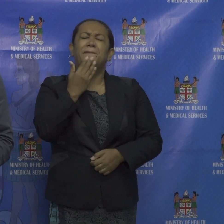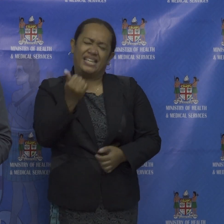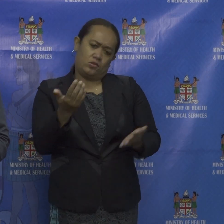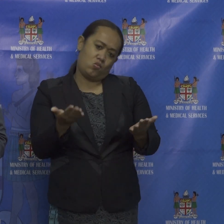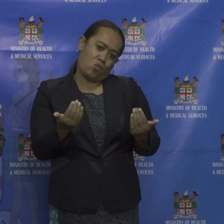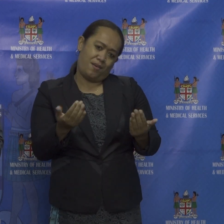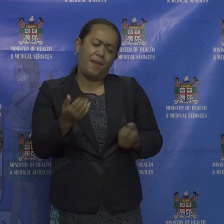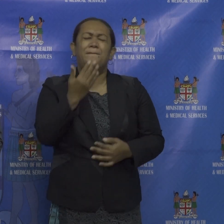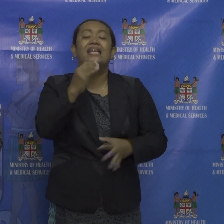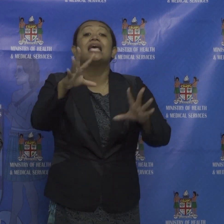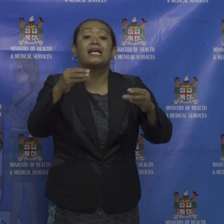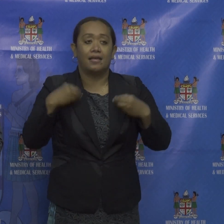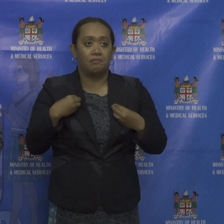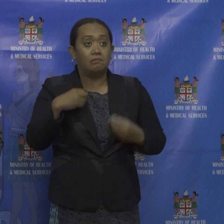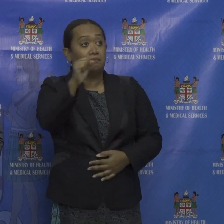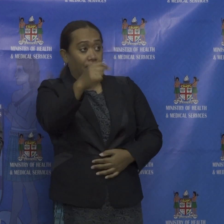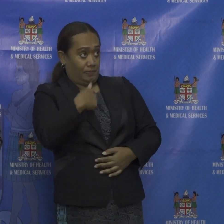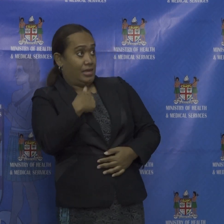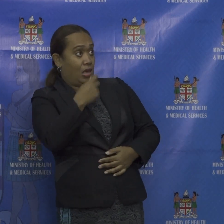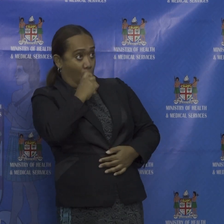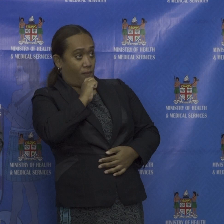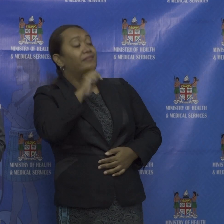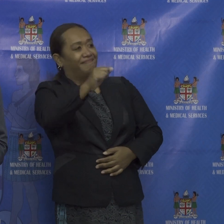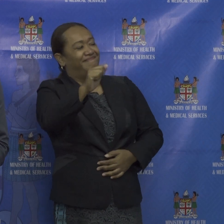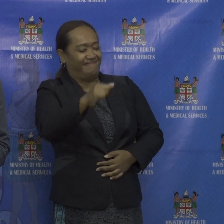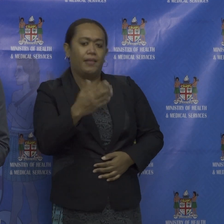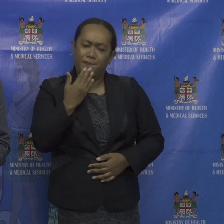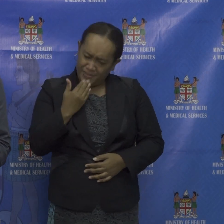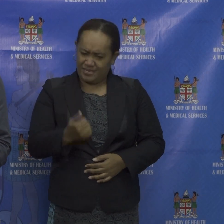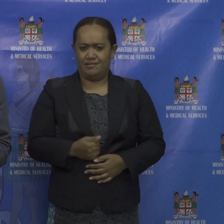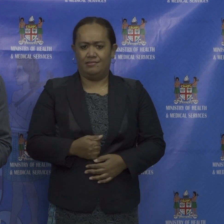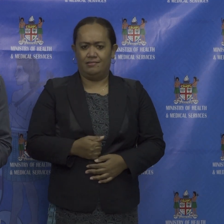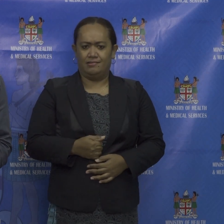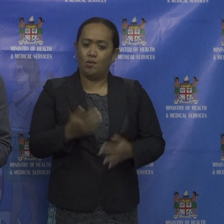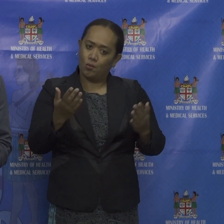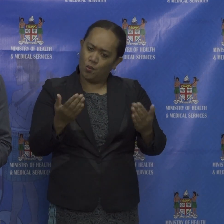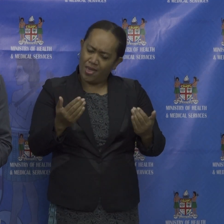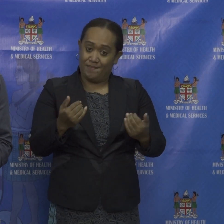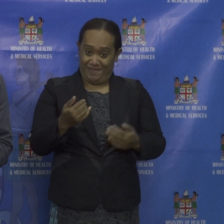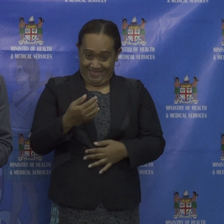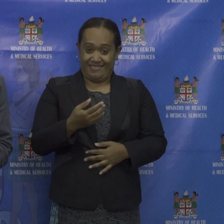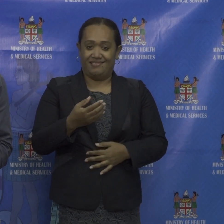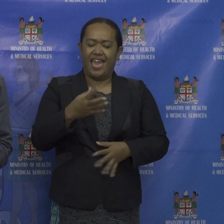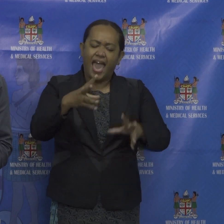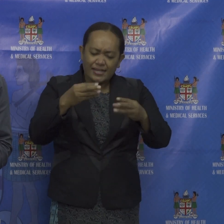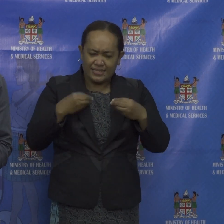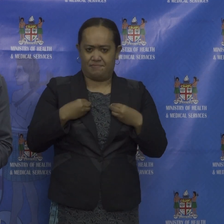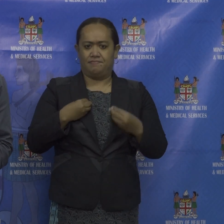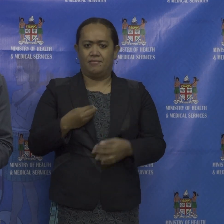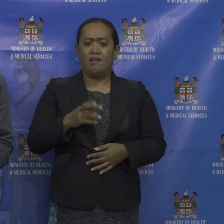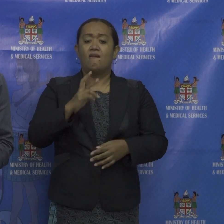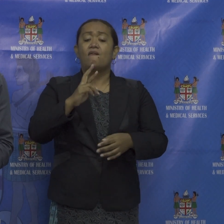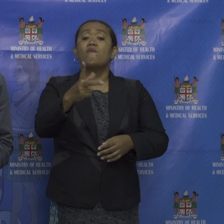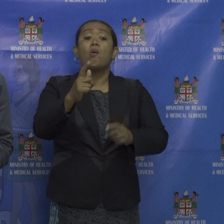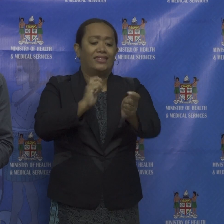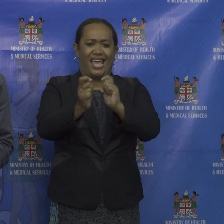to cooperate fully with the contact tracing teams, and to observe the practices that keep us all safe. It could easily be a matter of